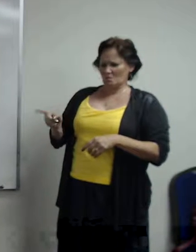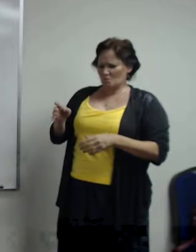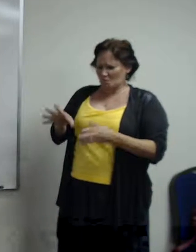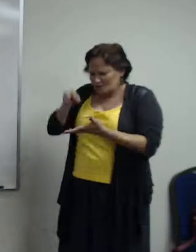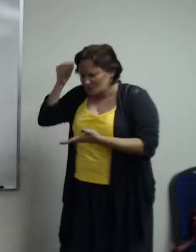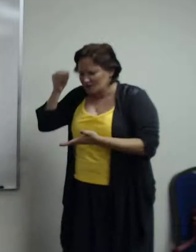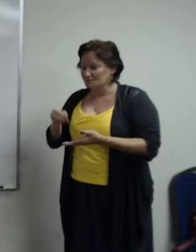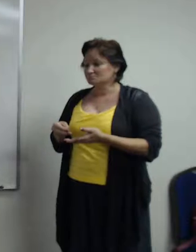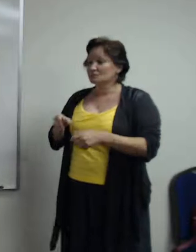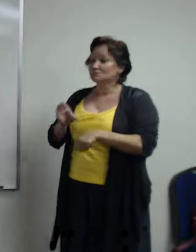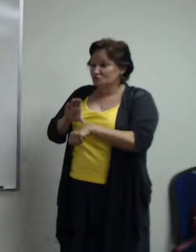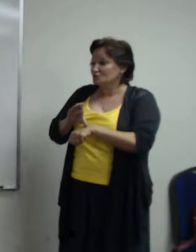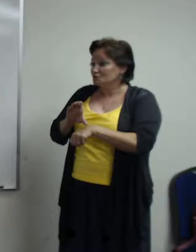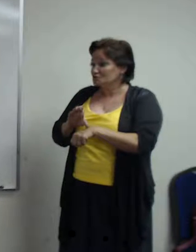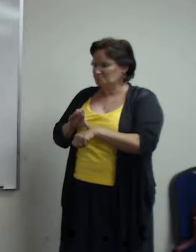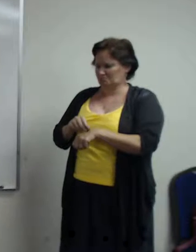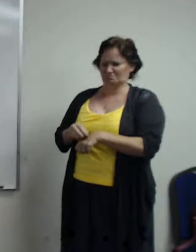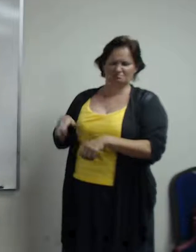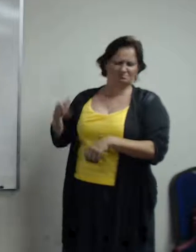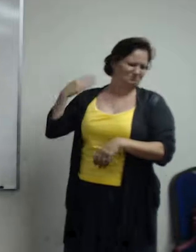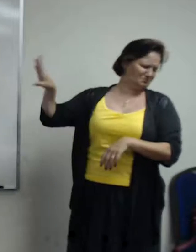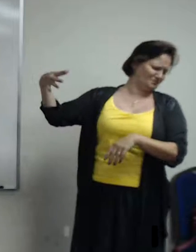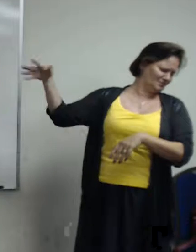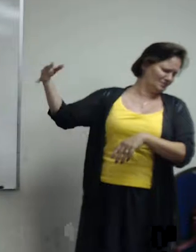Where you learn? Church?